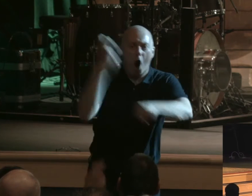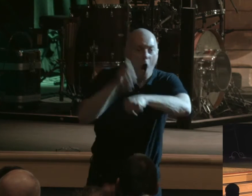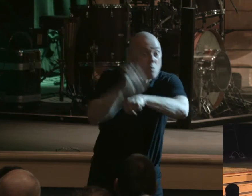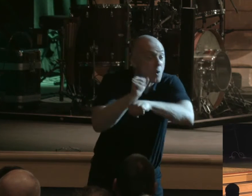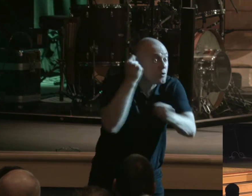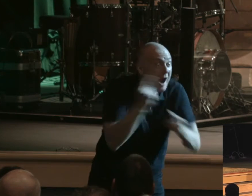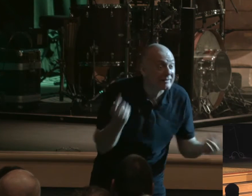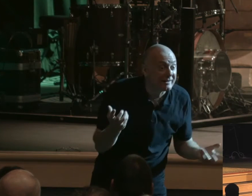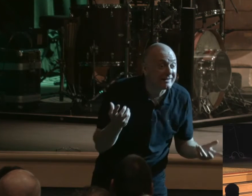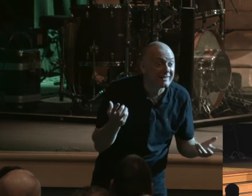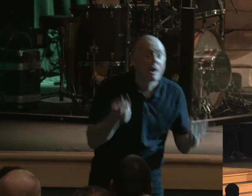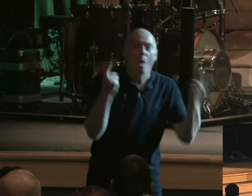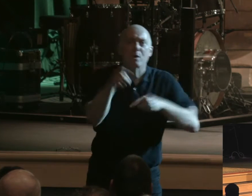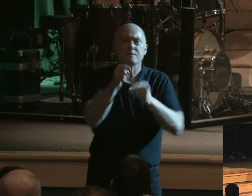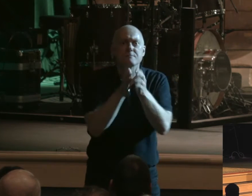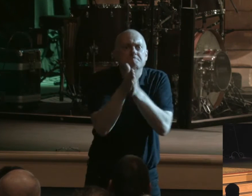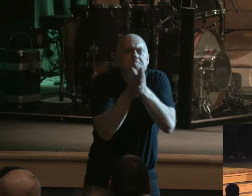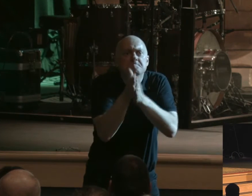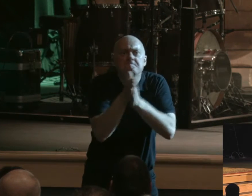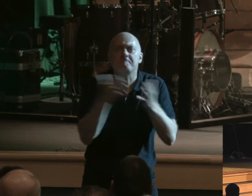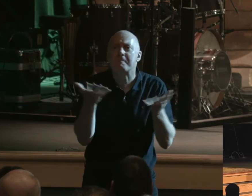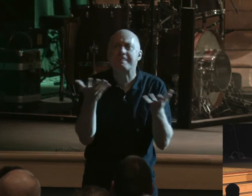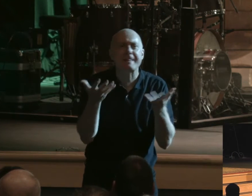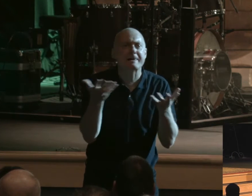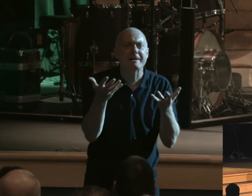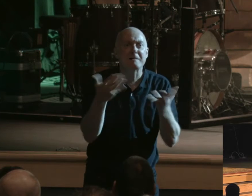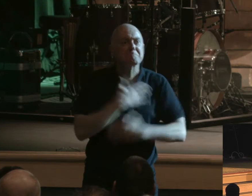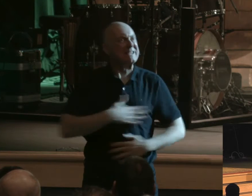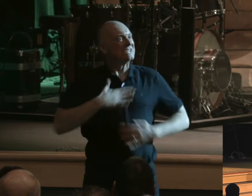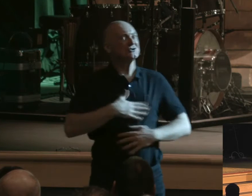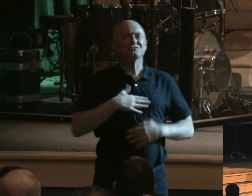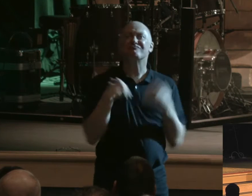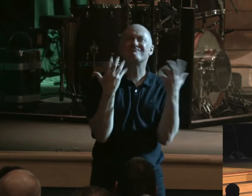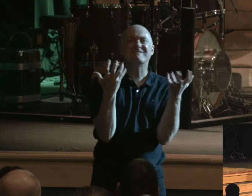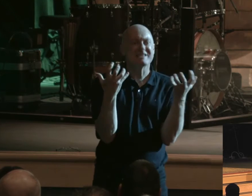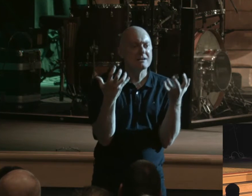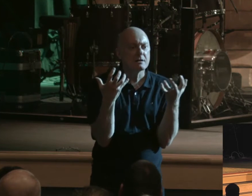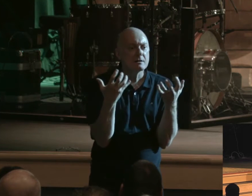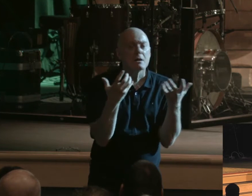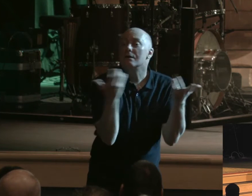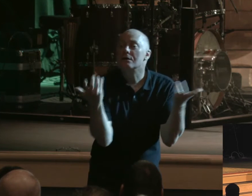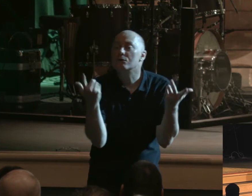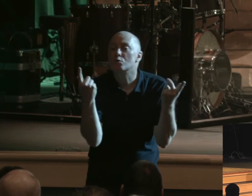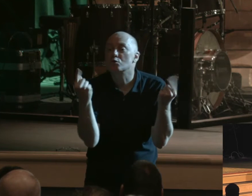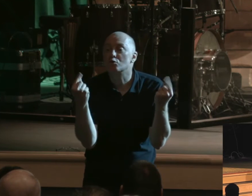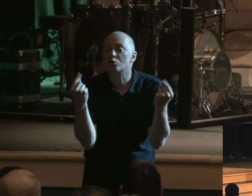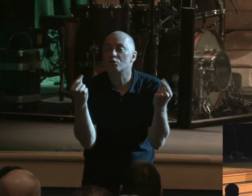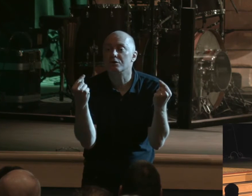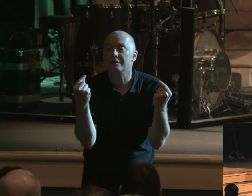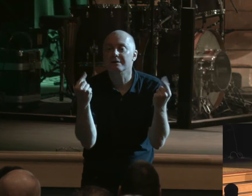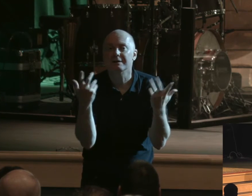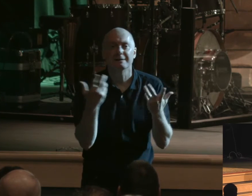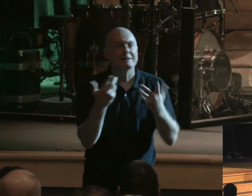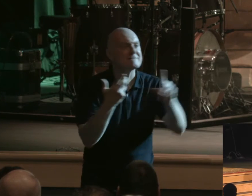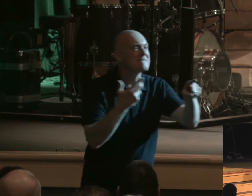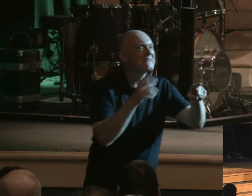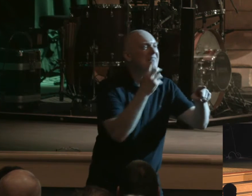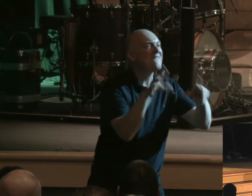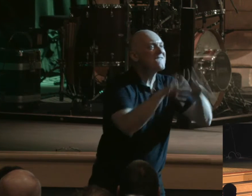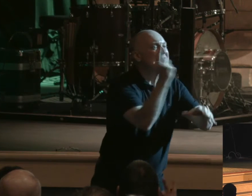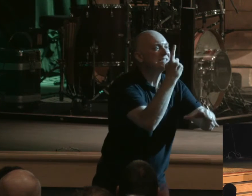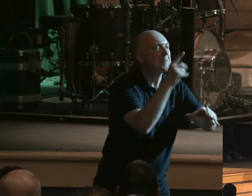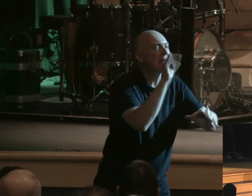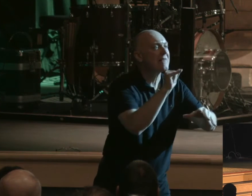work. When we're motivated by a pleasure, we move towards a